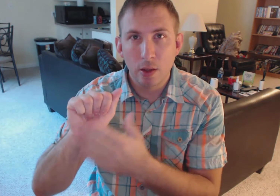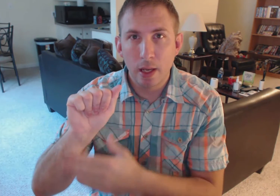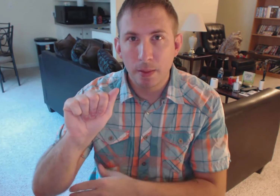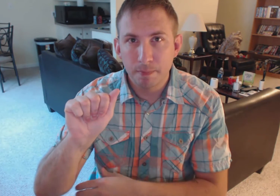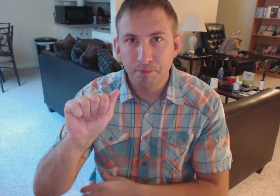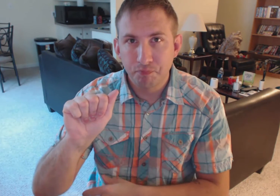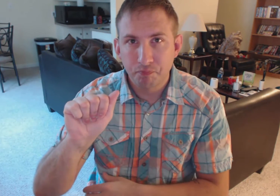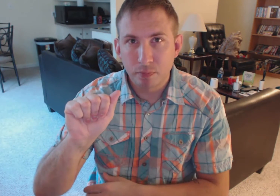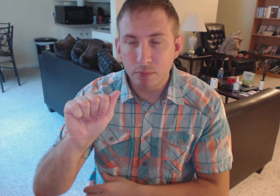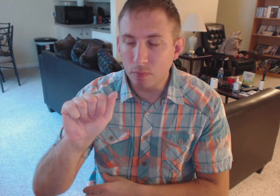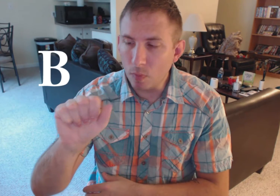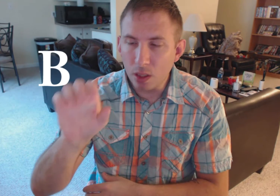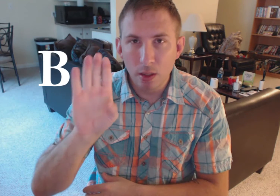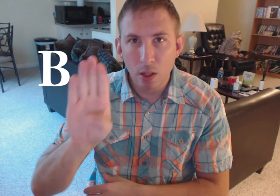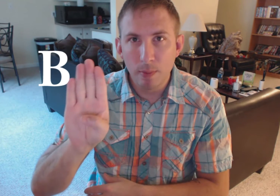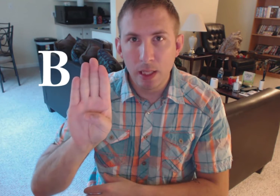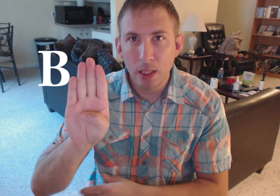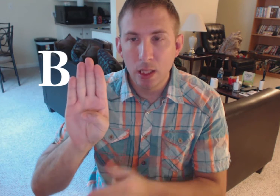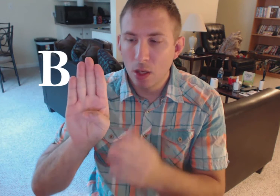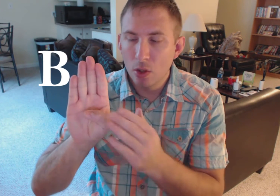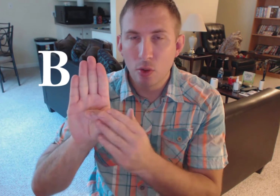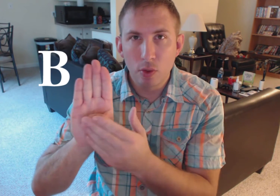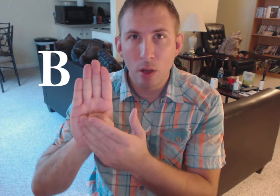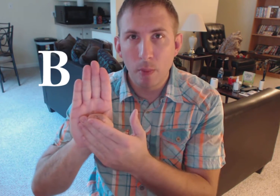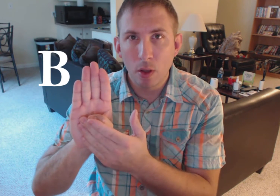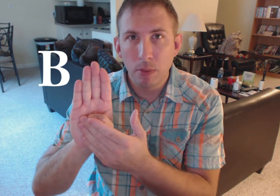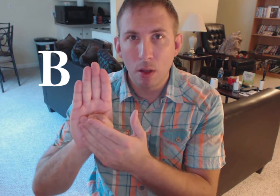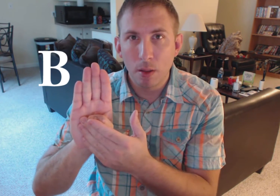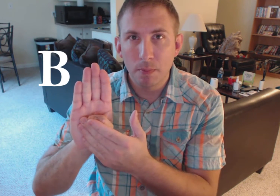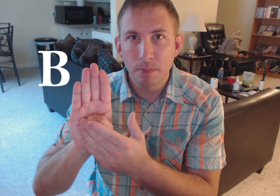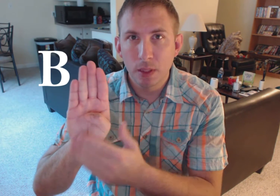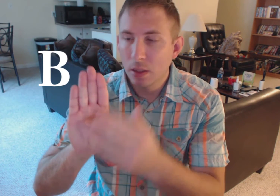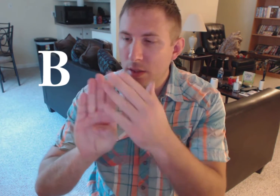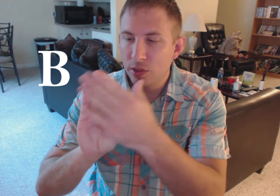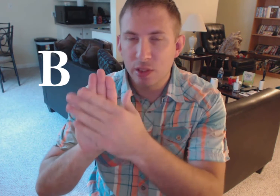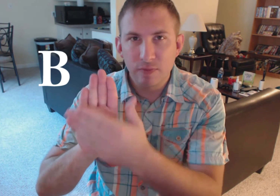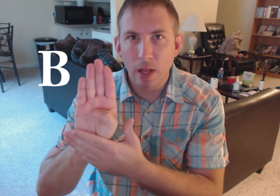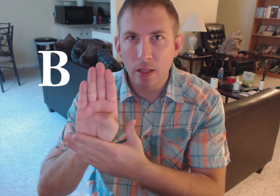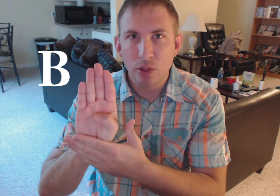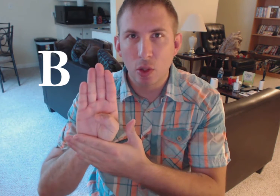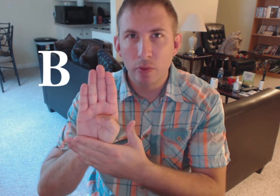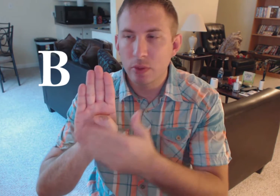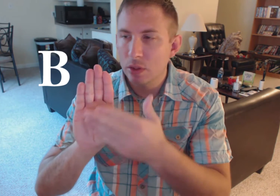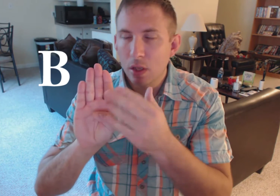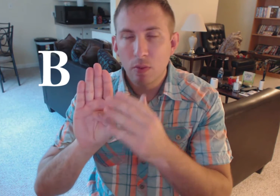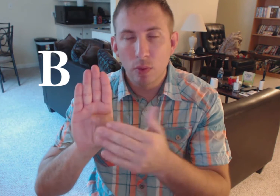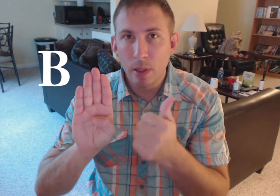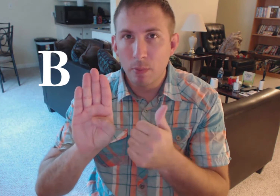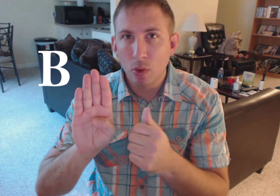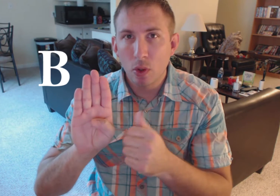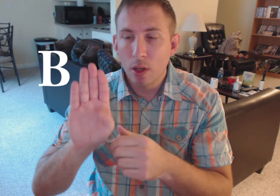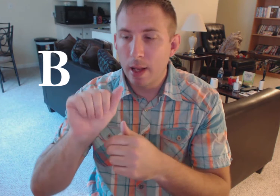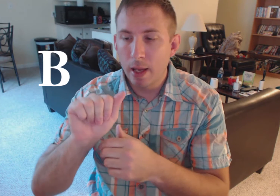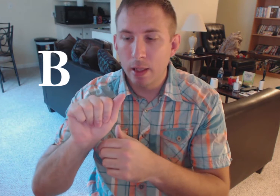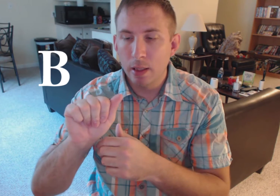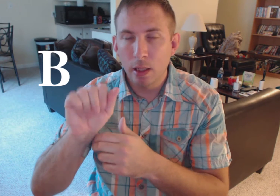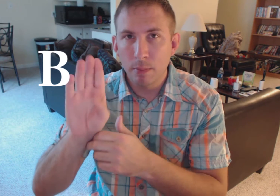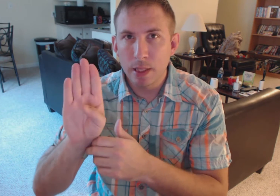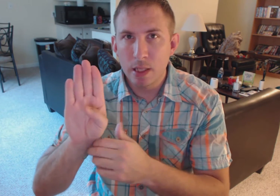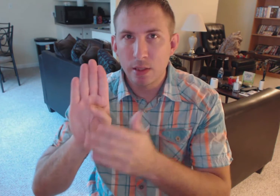A. Letter B, your thumb on the plum. You just flat surface. Remember, A and B